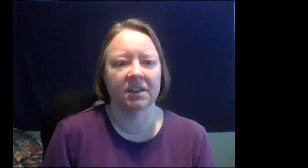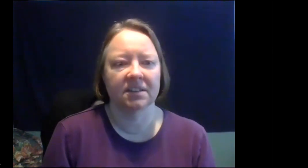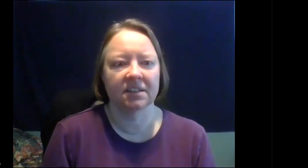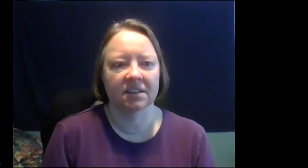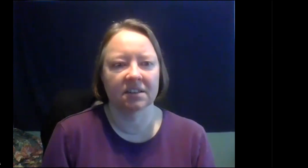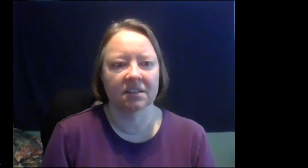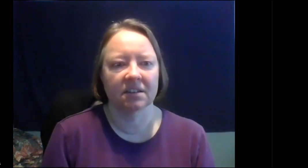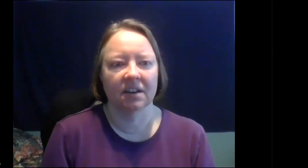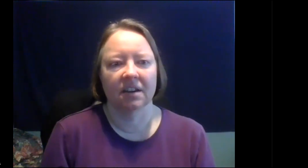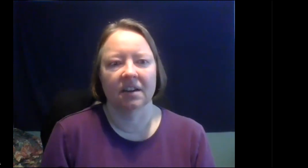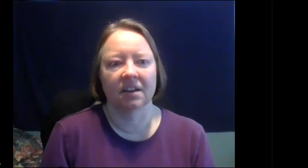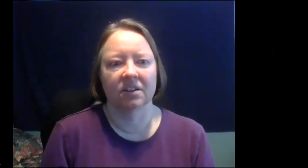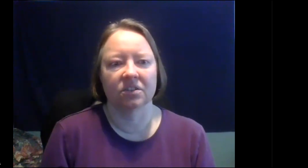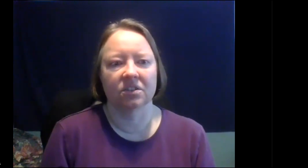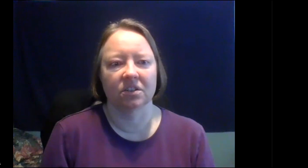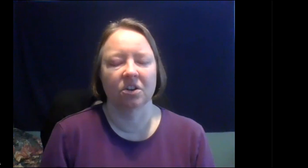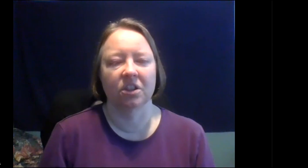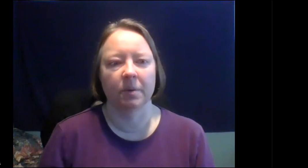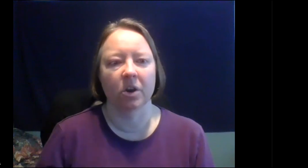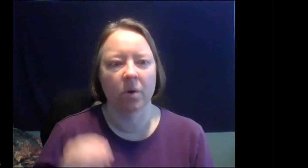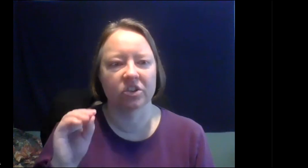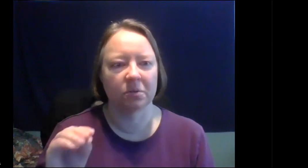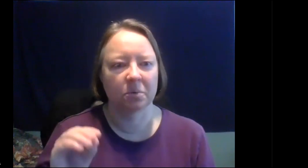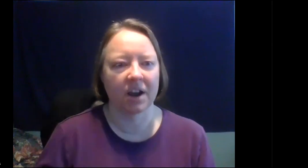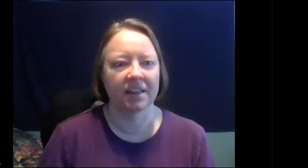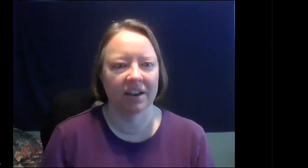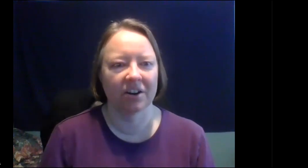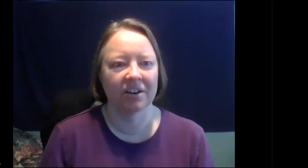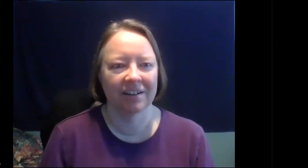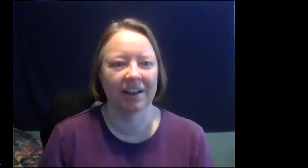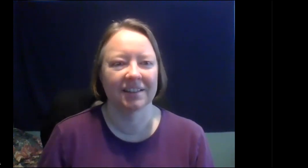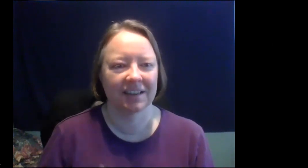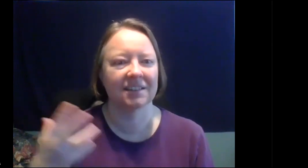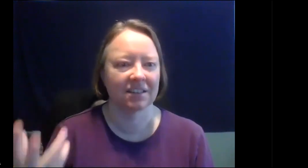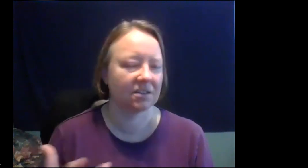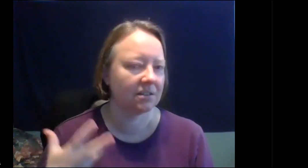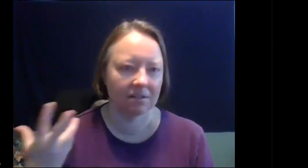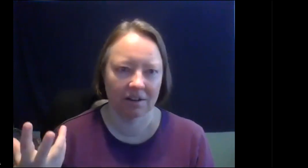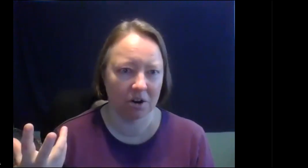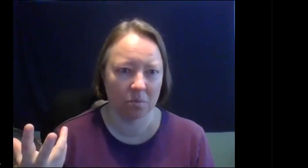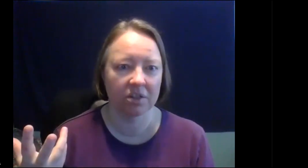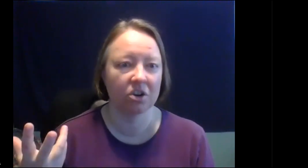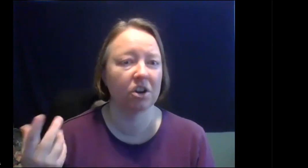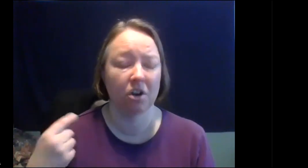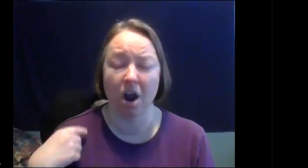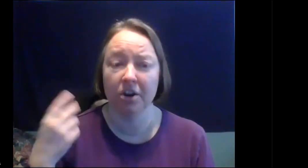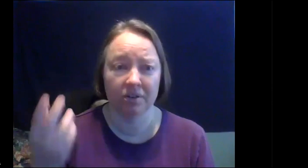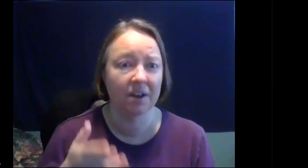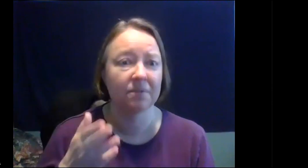2020 census is, could there be a question put on there on the census, whether are you deaf,